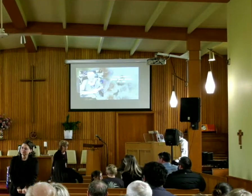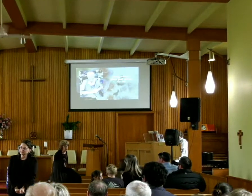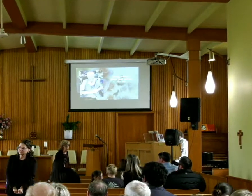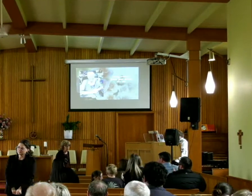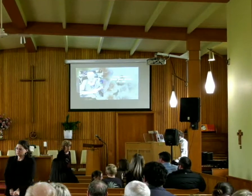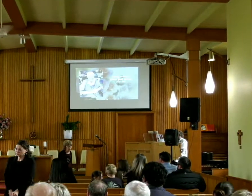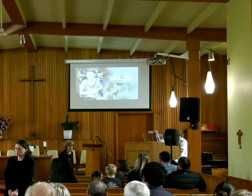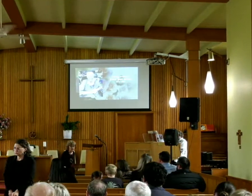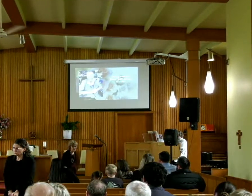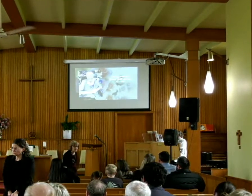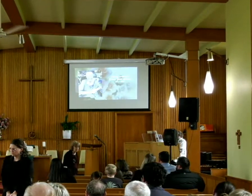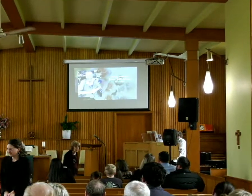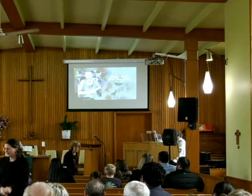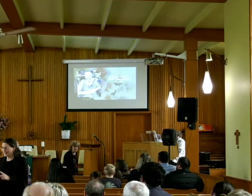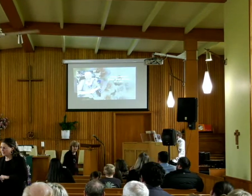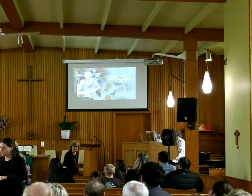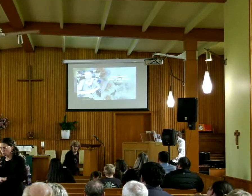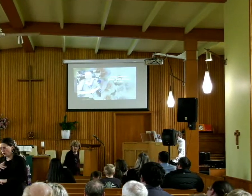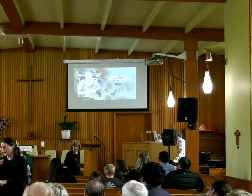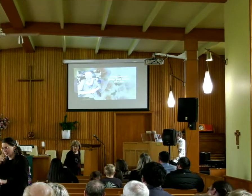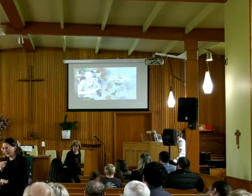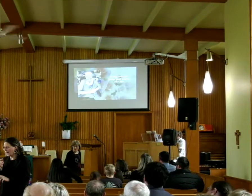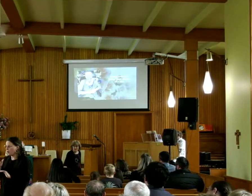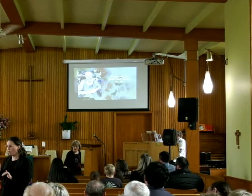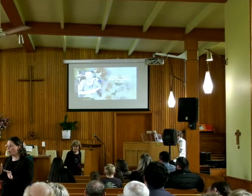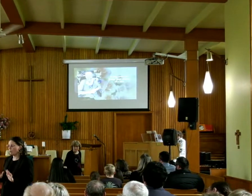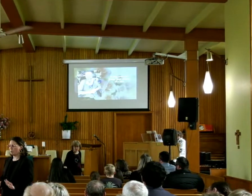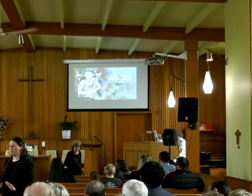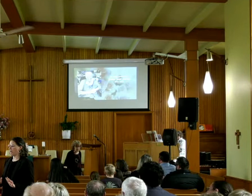Those things up there, you have to do the box there.